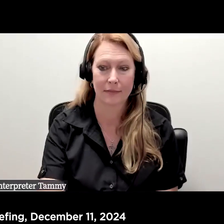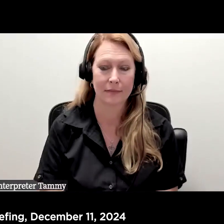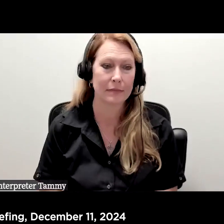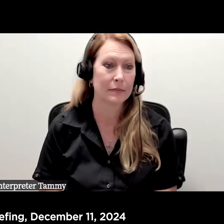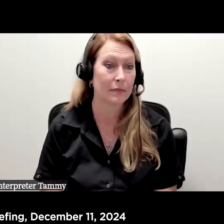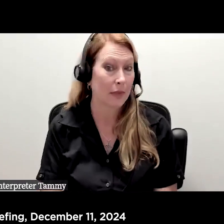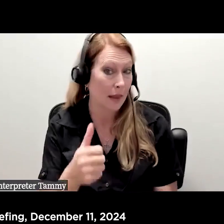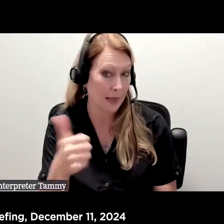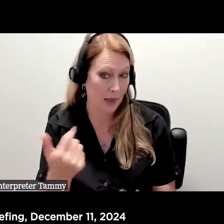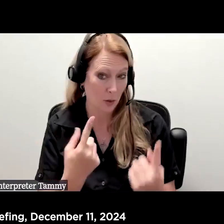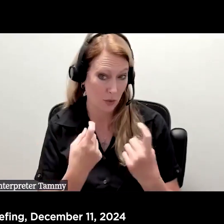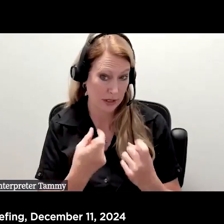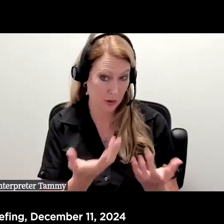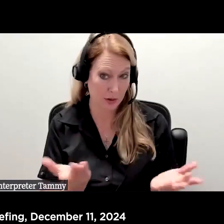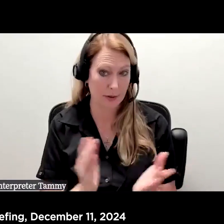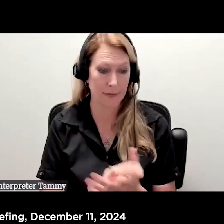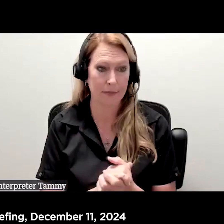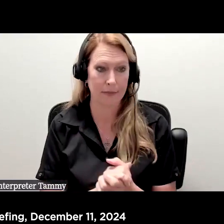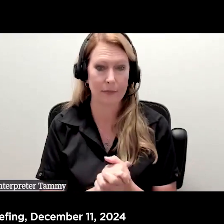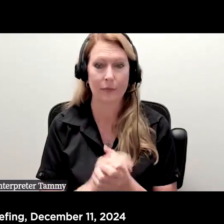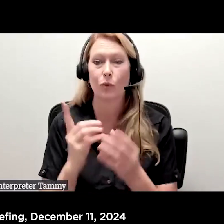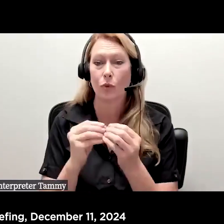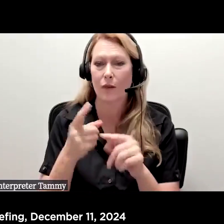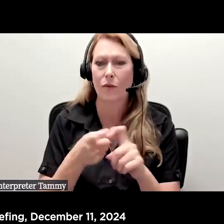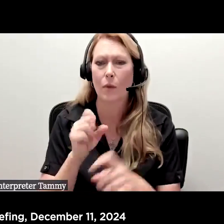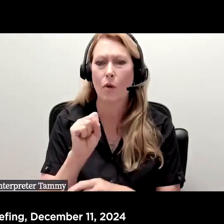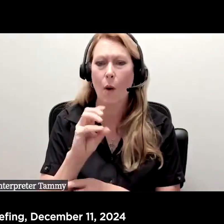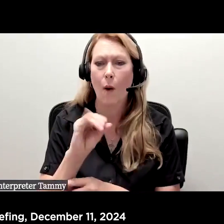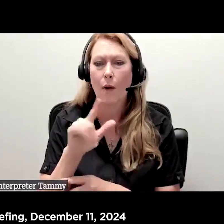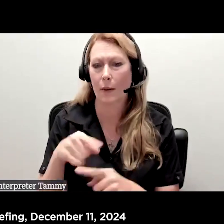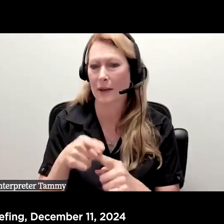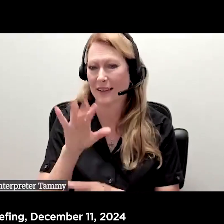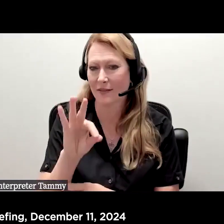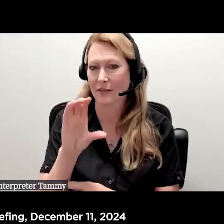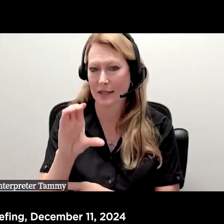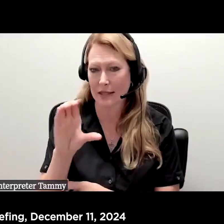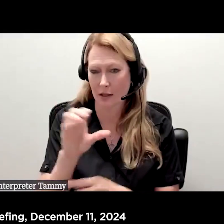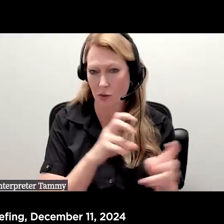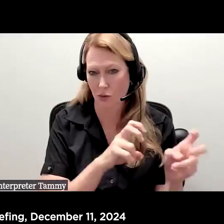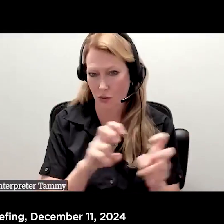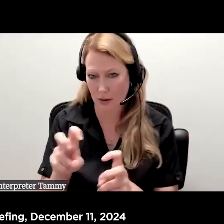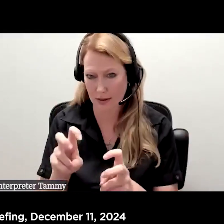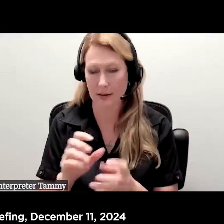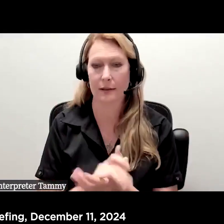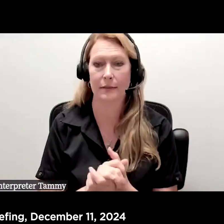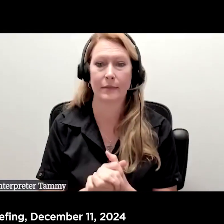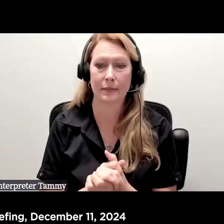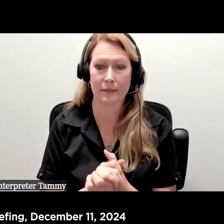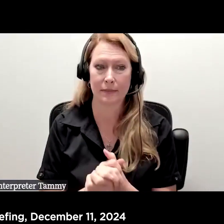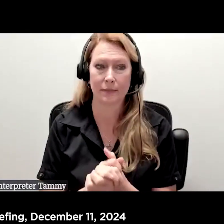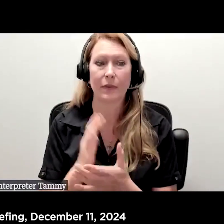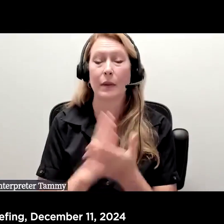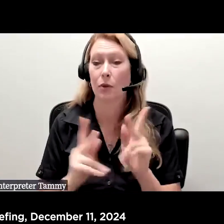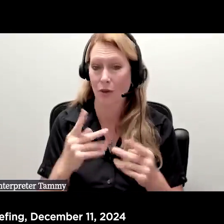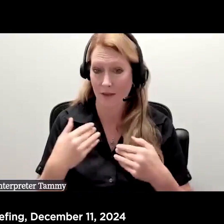Any other questions? We have one more from social about the FCC transition. We have some folks who had their